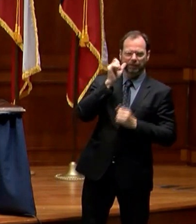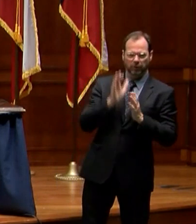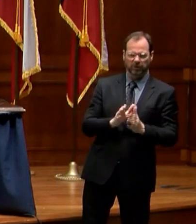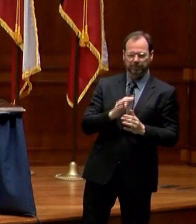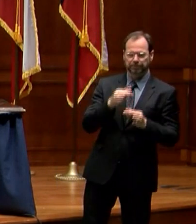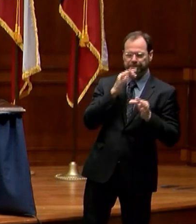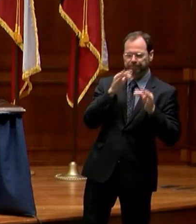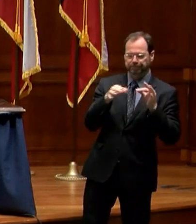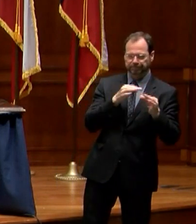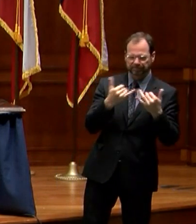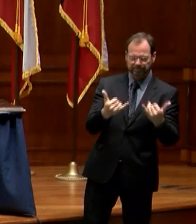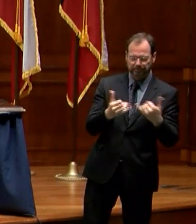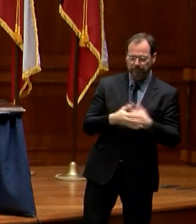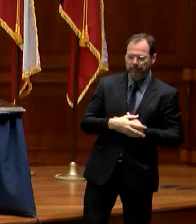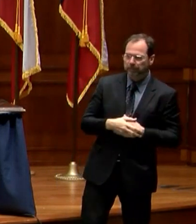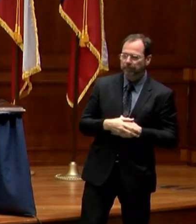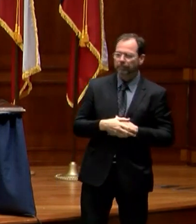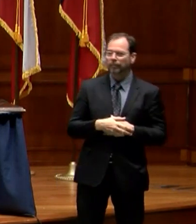the